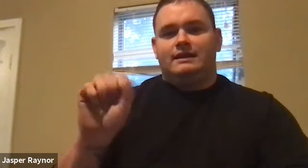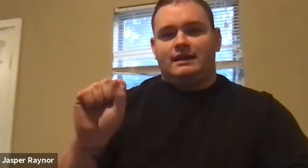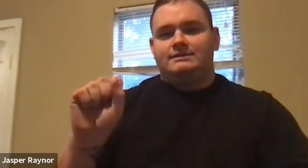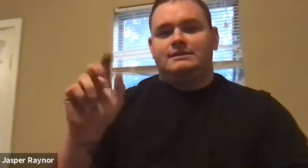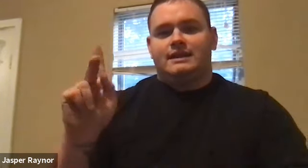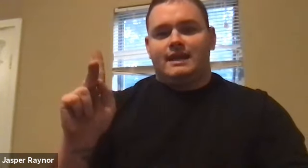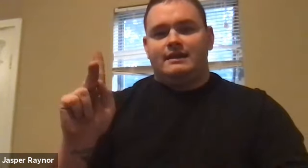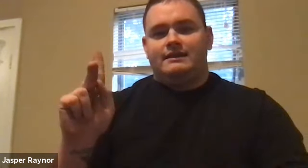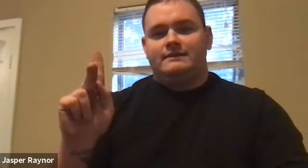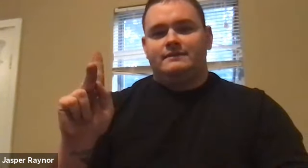A-S-K.